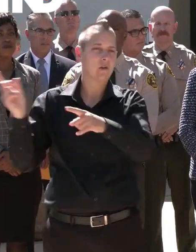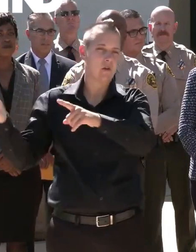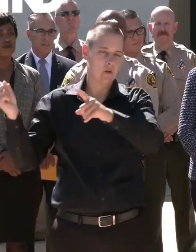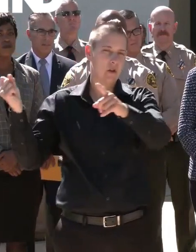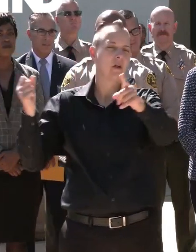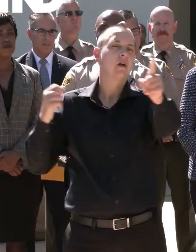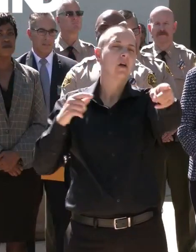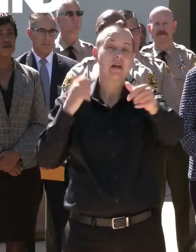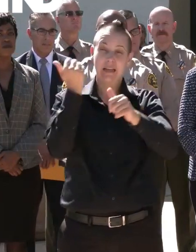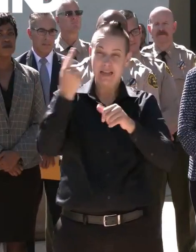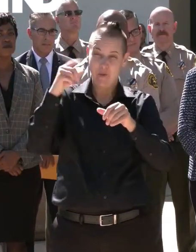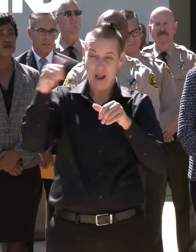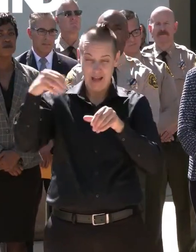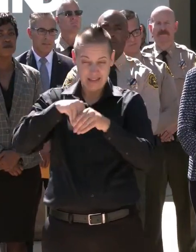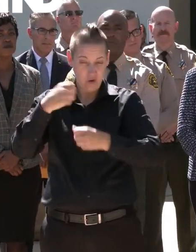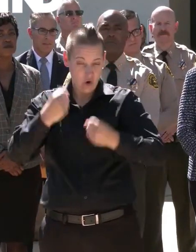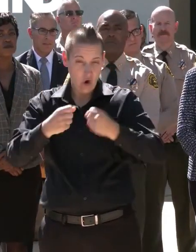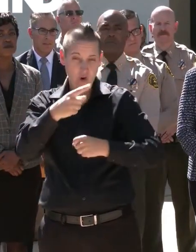here.